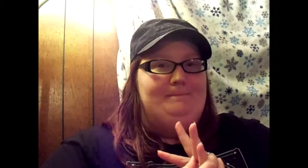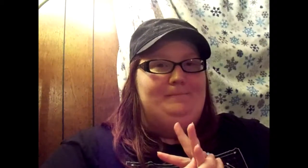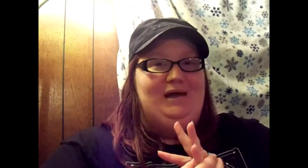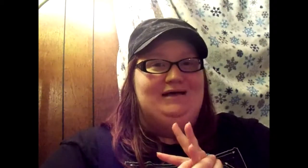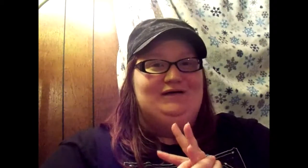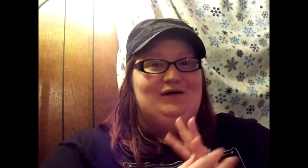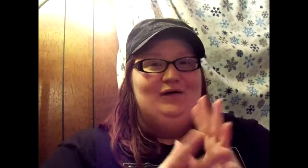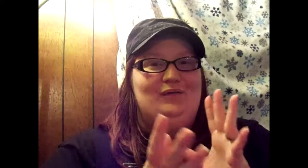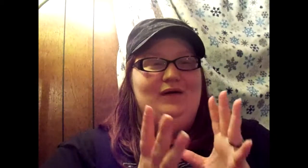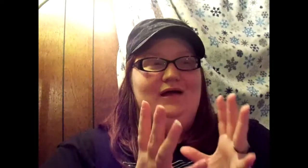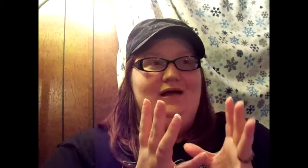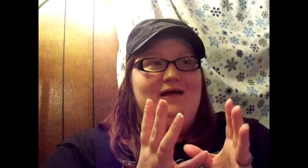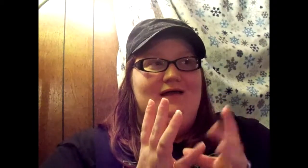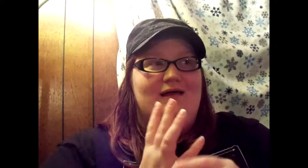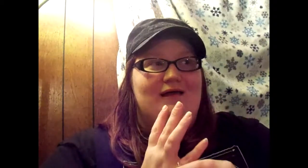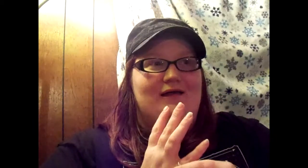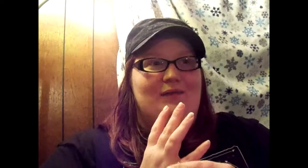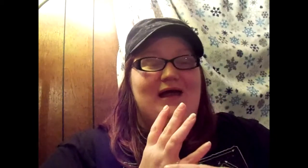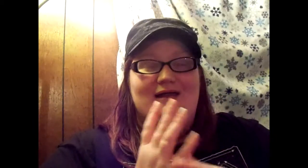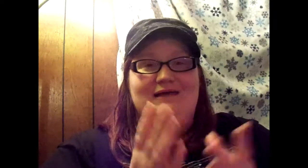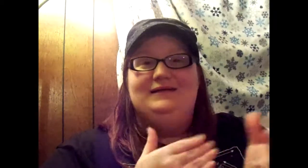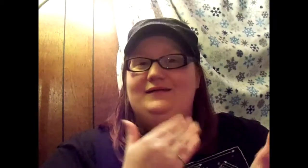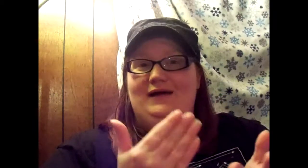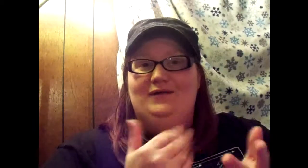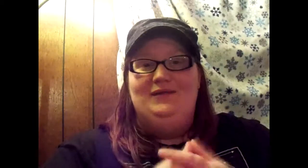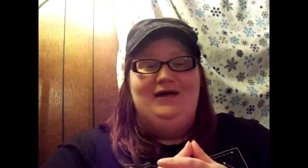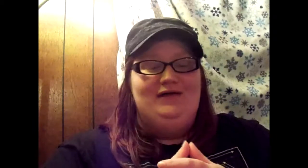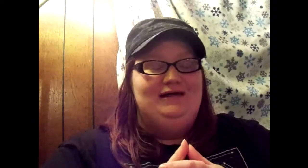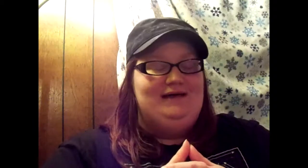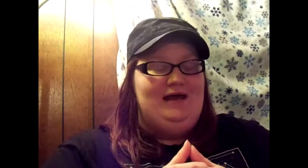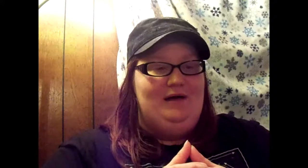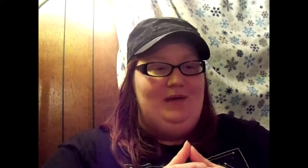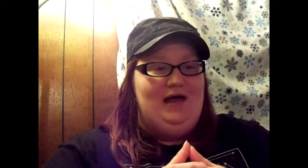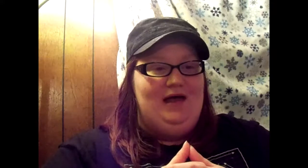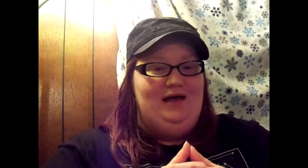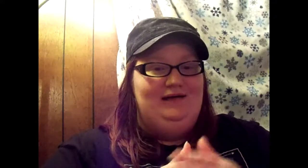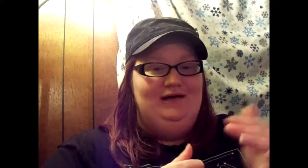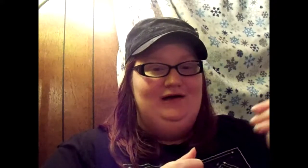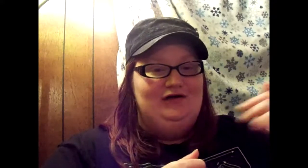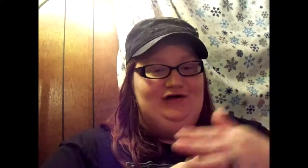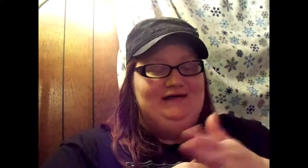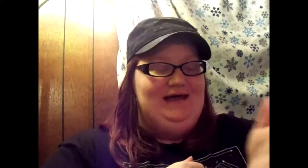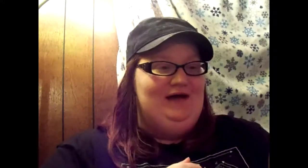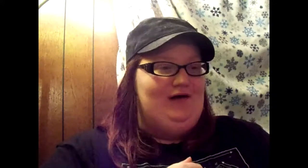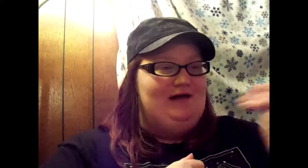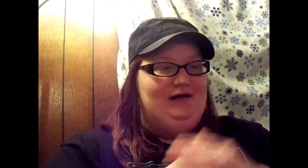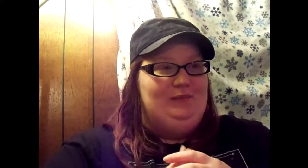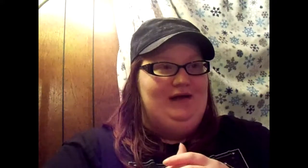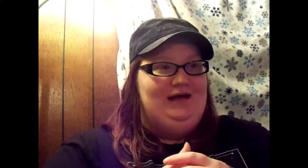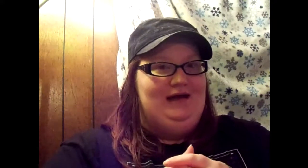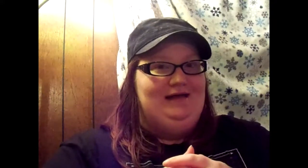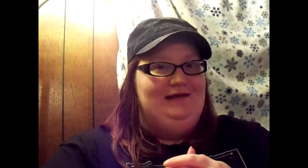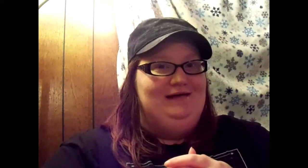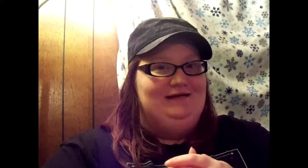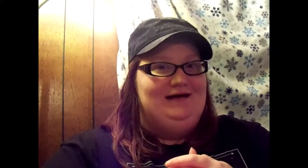But yeah, so we had this, we had everything set up, and she skated around a little bit, and I think they could tell